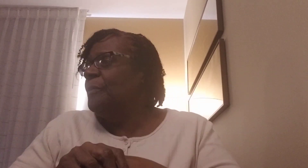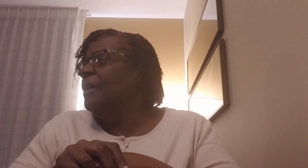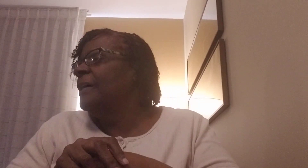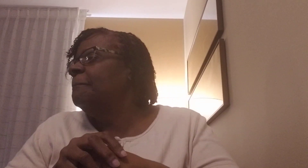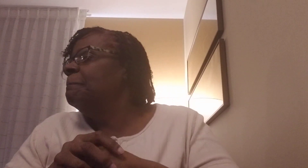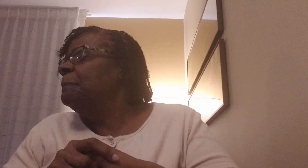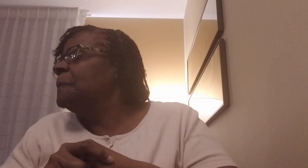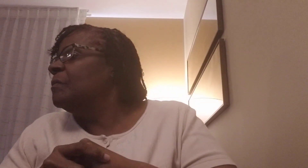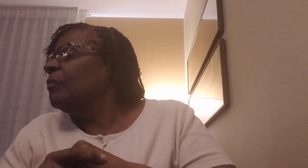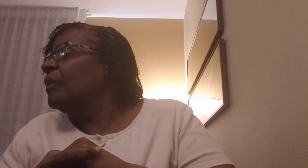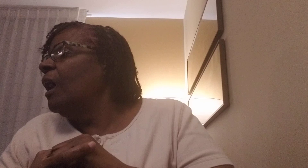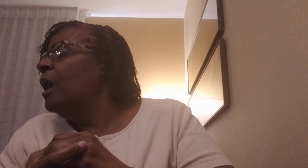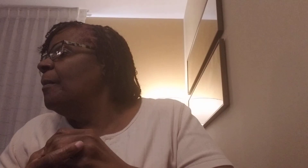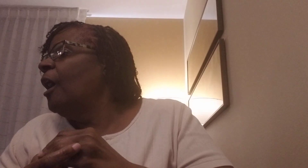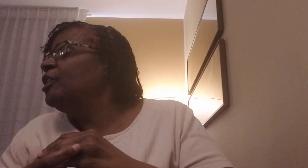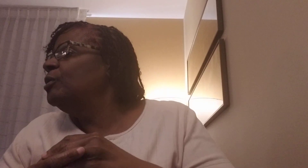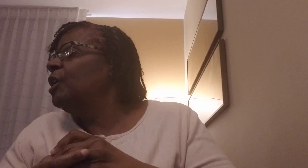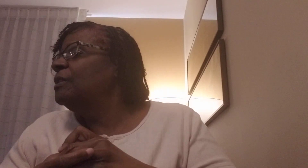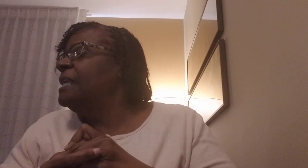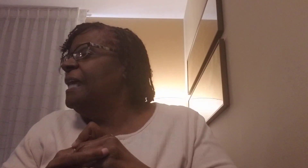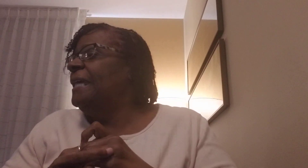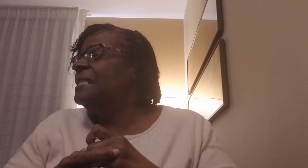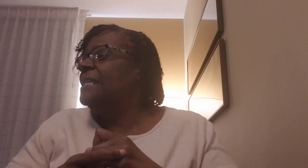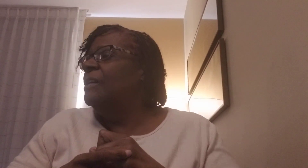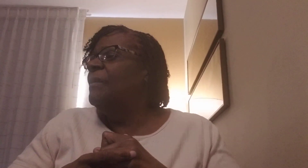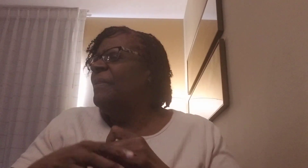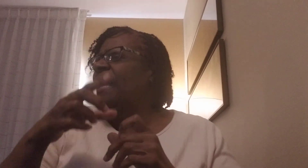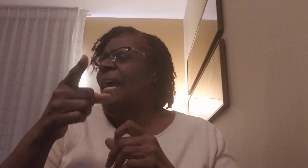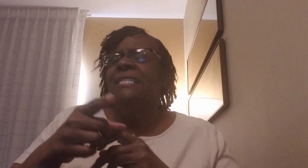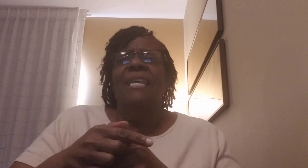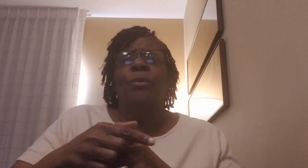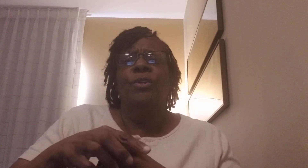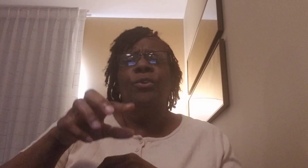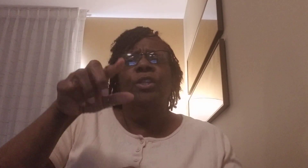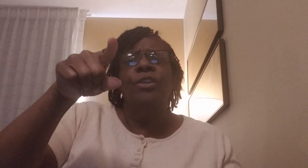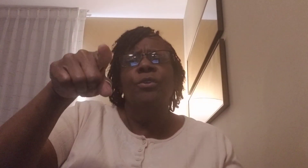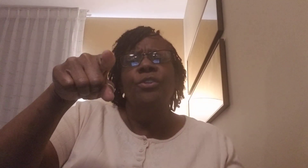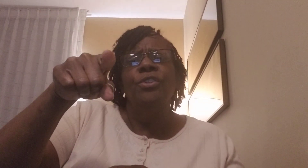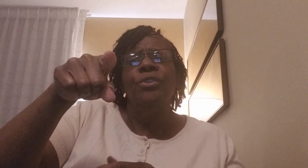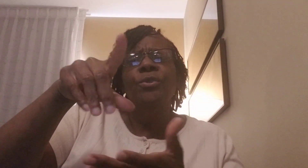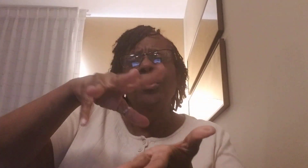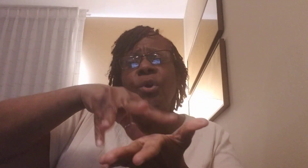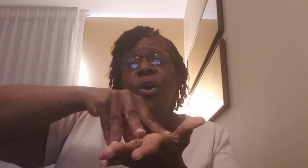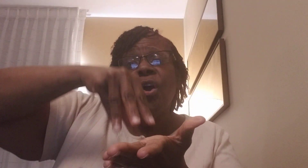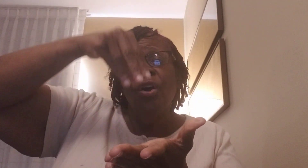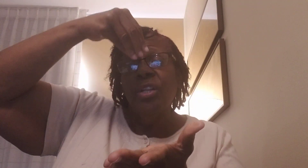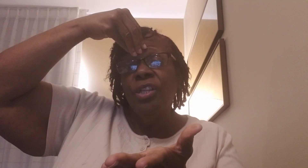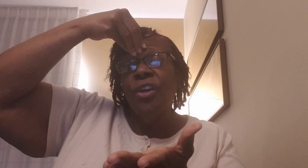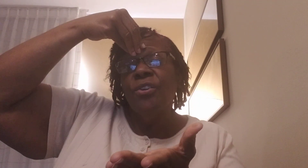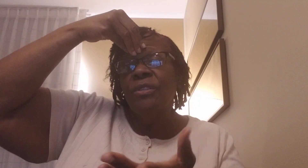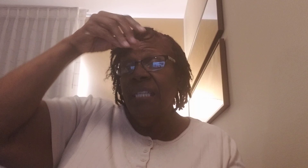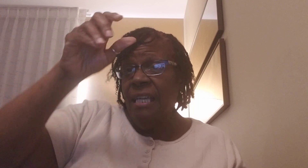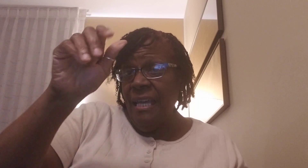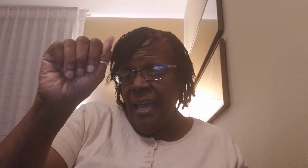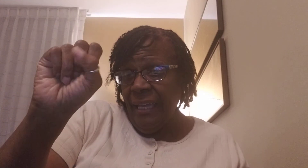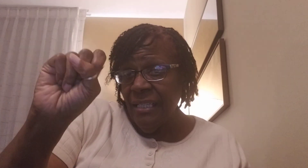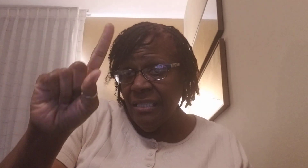right? Are you learning ASL? I think I asked that one earlier. You learn